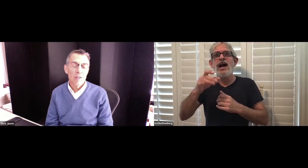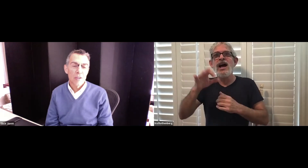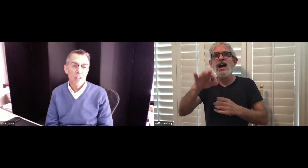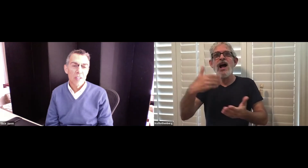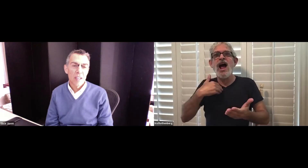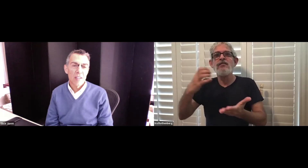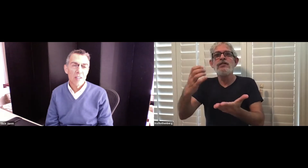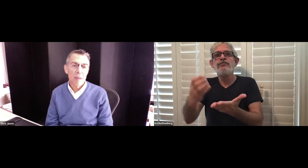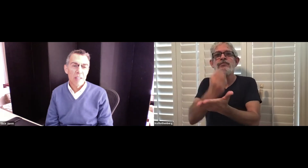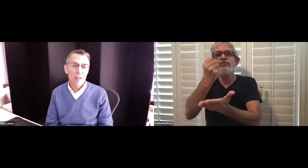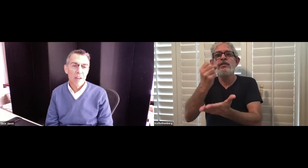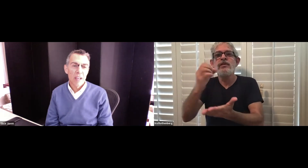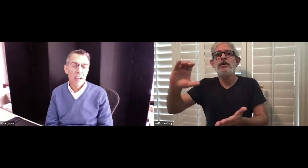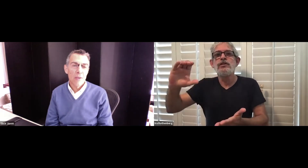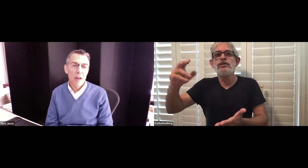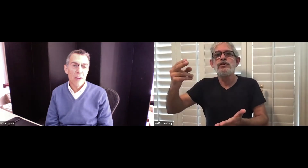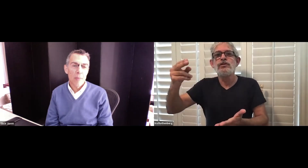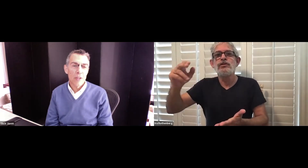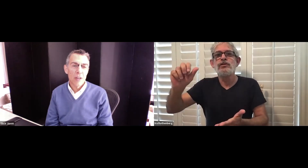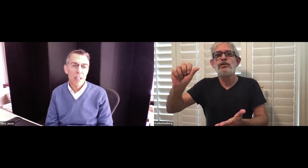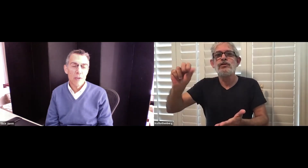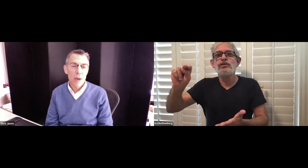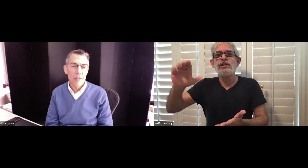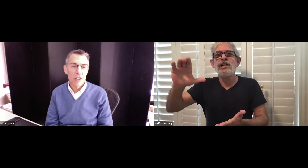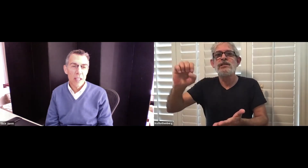traditions that she passed along, if you have an opportunity, if you have a chance,